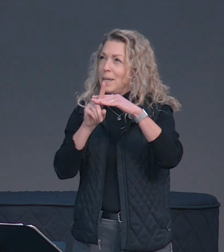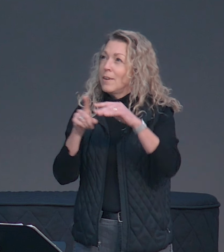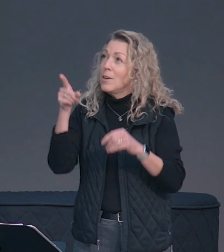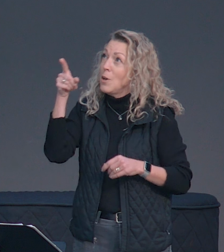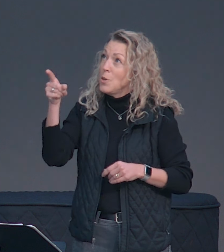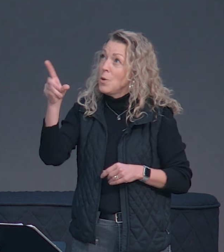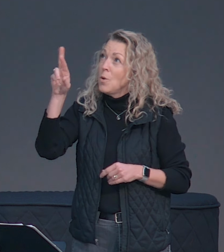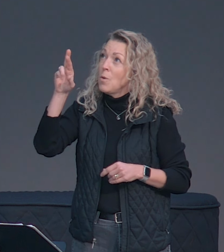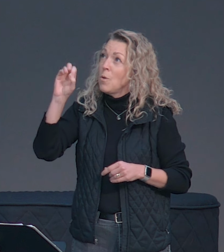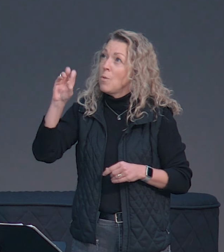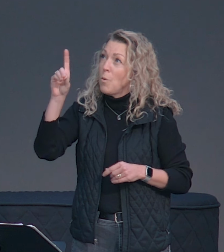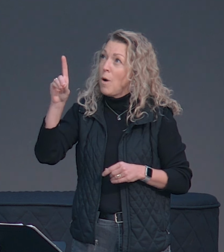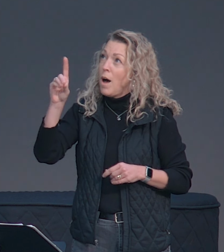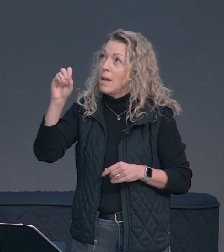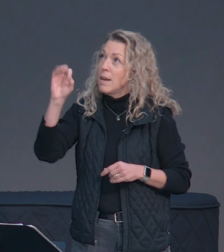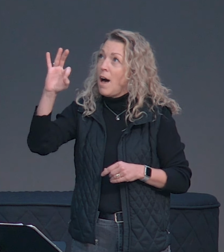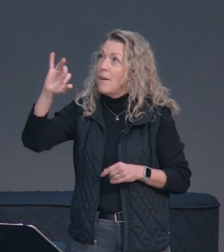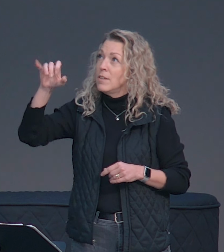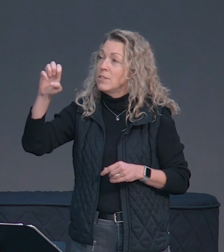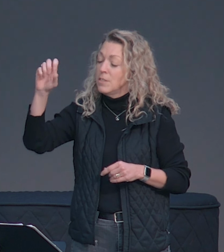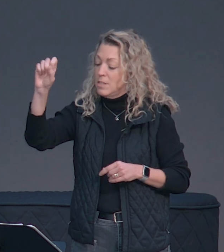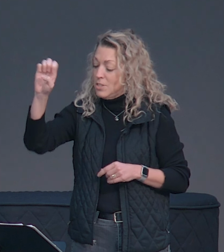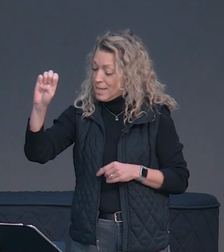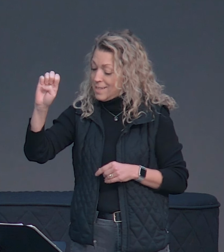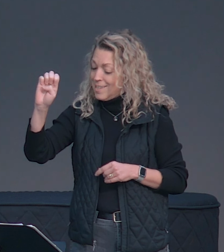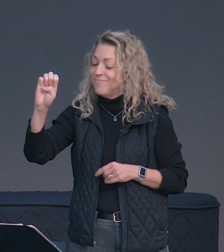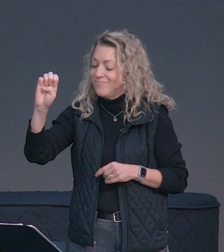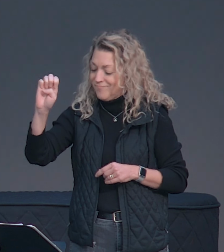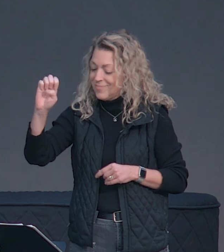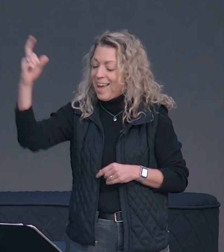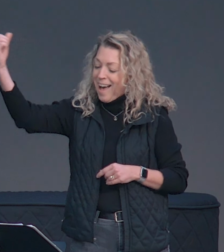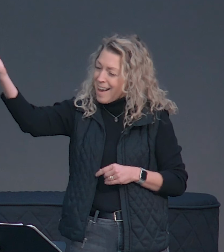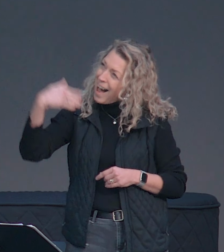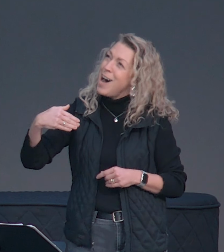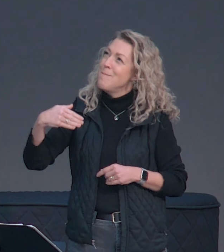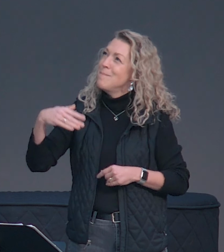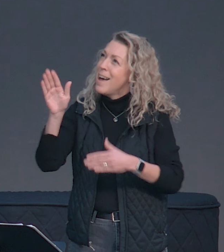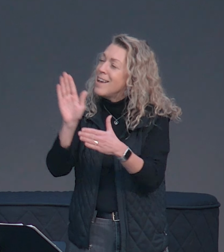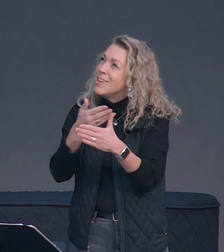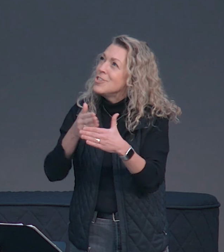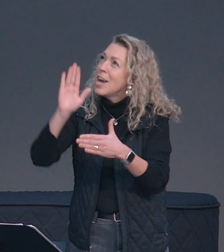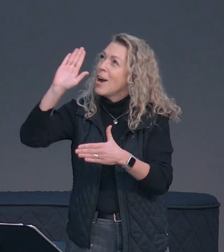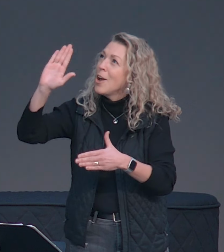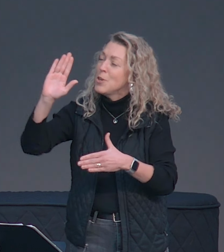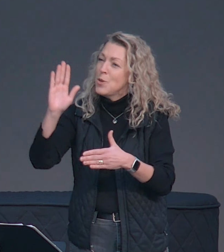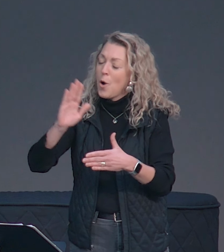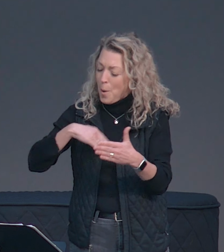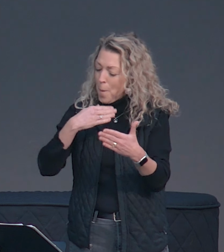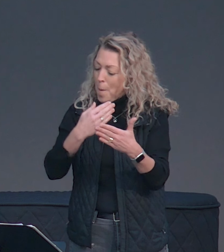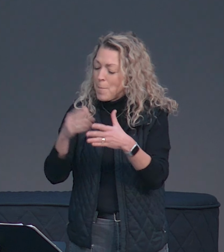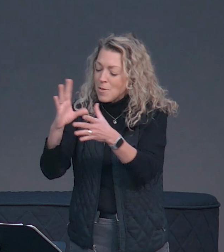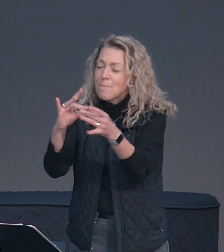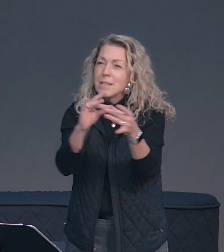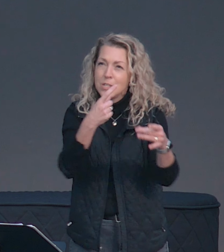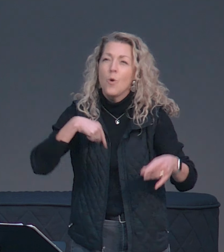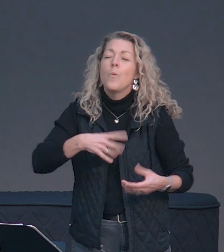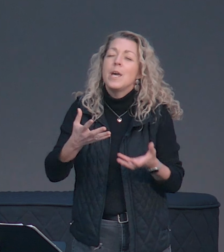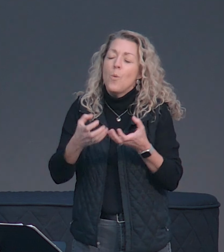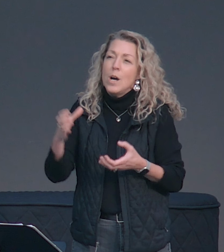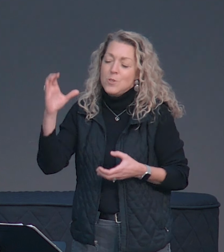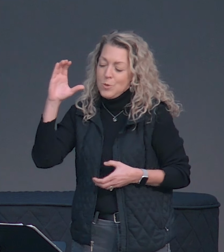Thou father, the heart of Jesse Of thy birth be